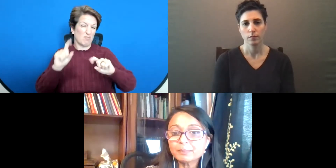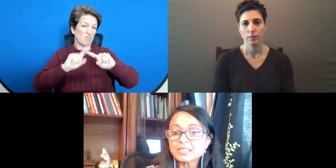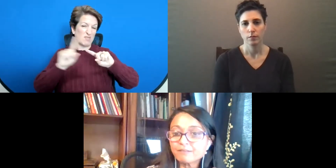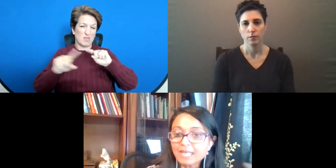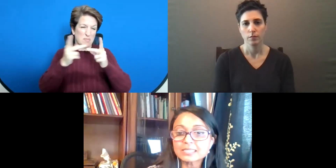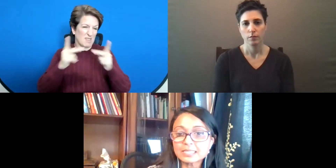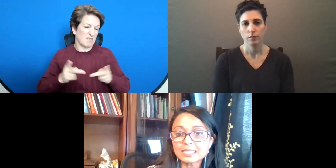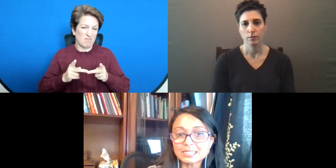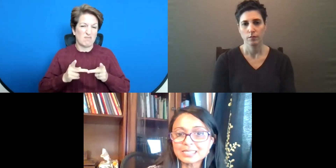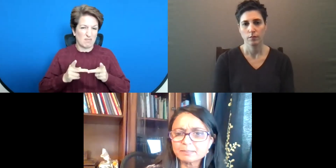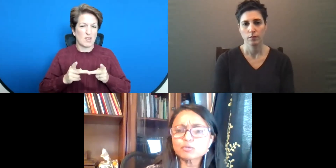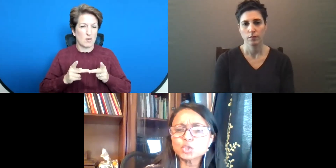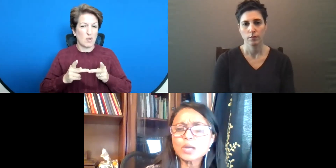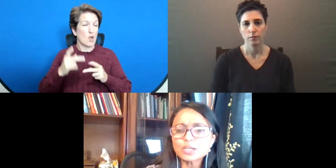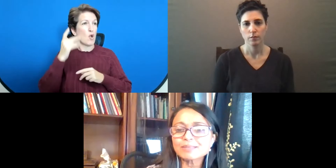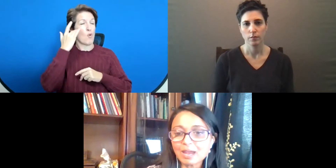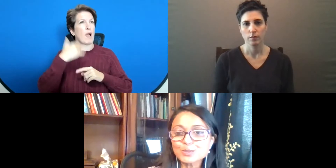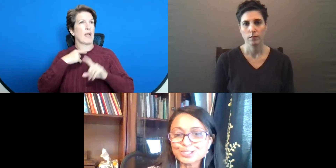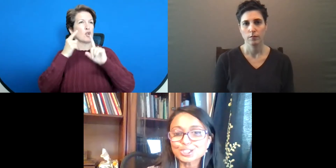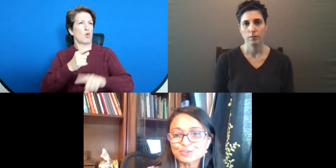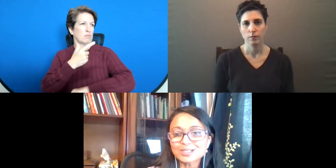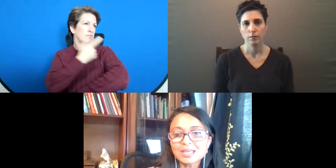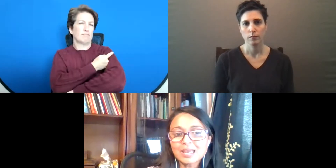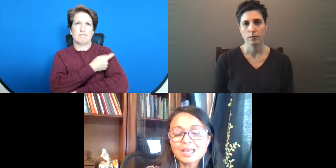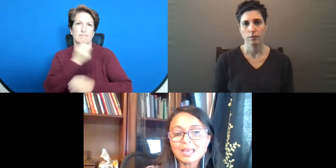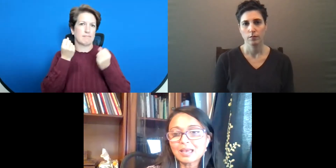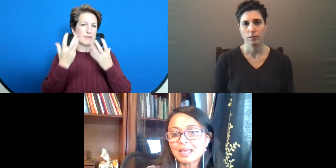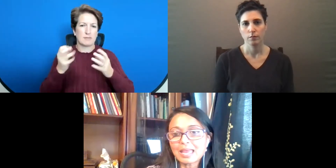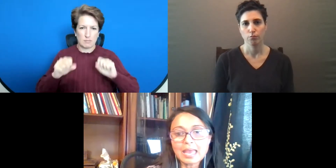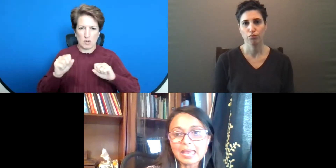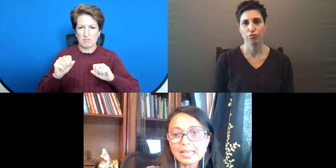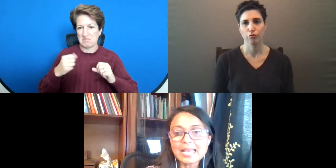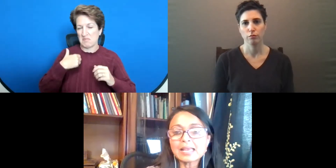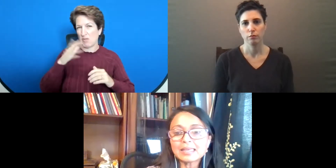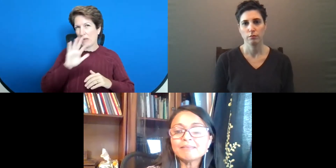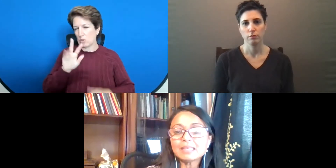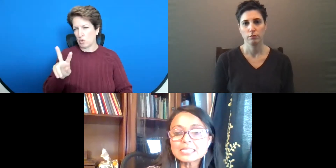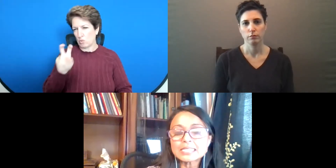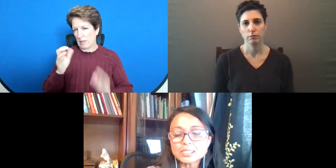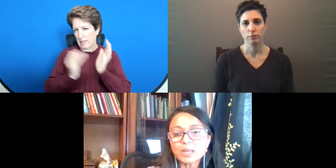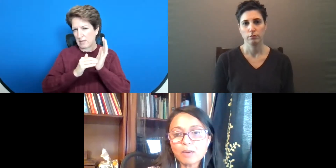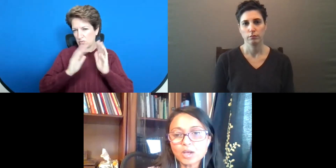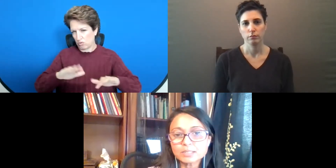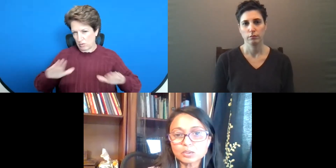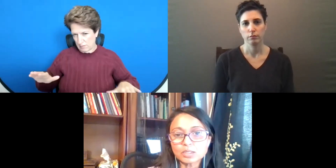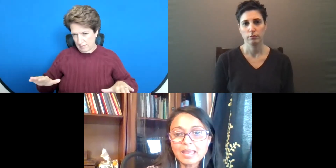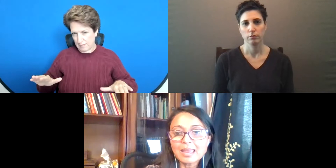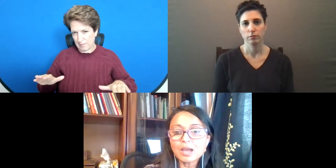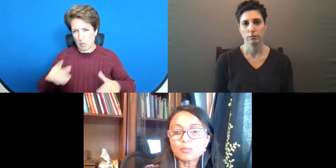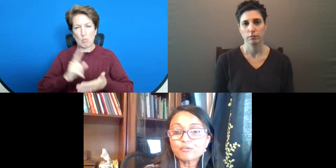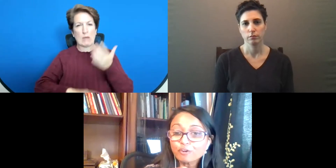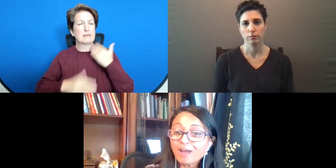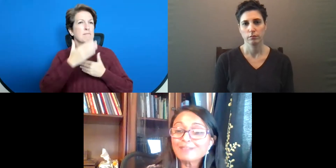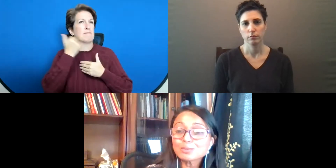because the goal will be to vaccinate. It's about 200,000 children in the easiest way